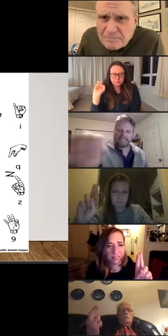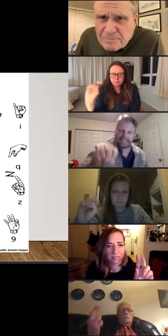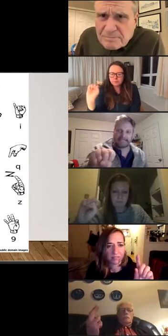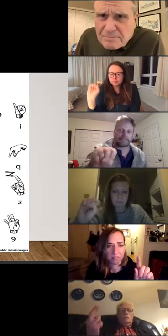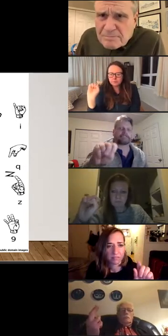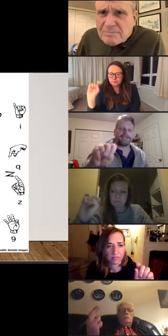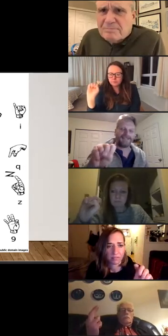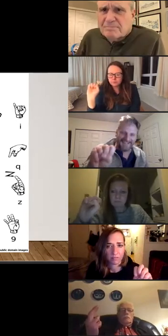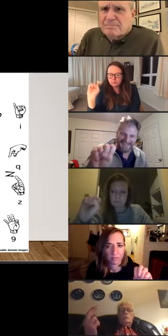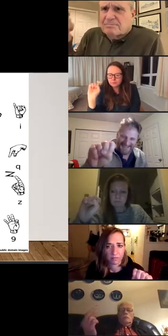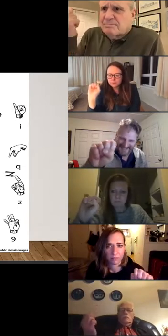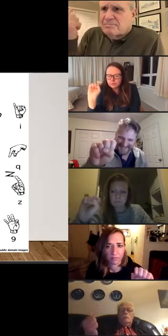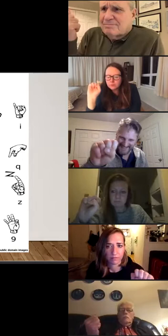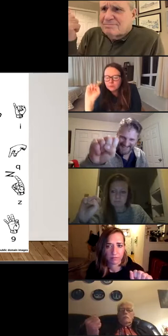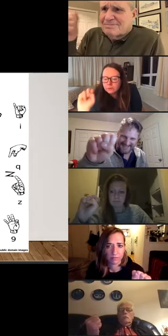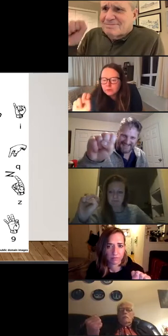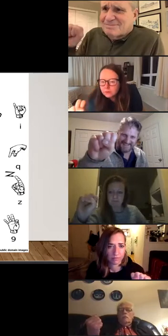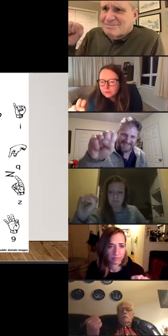S.